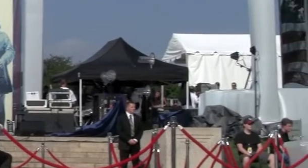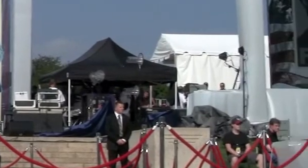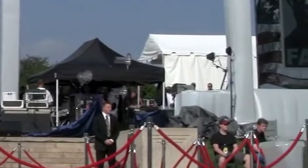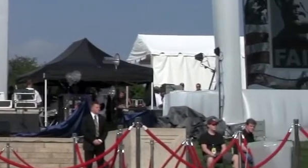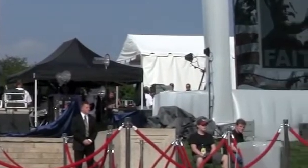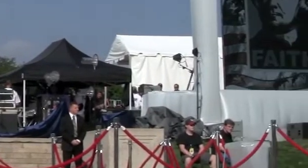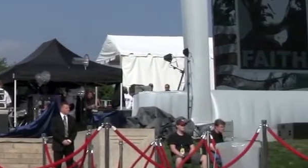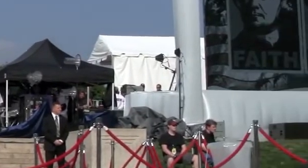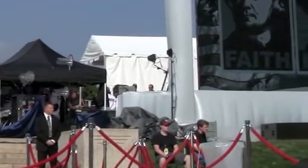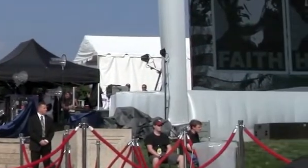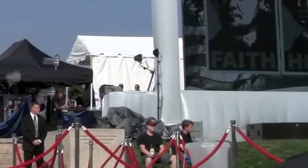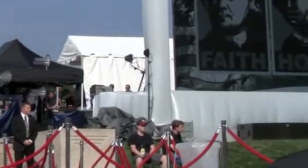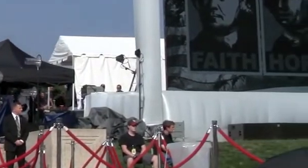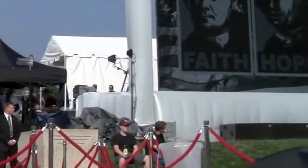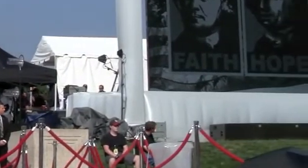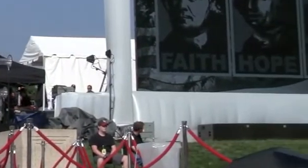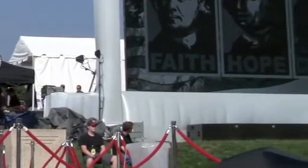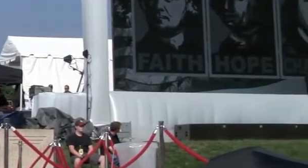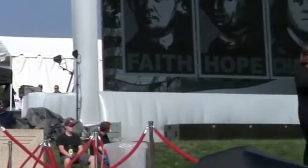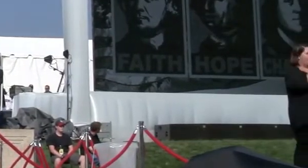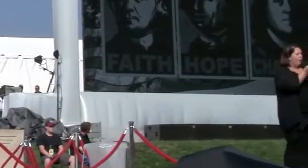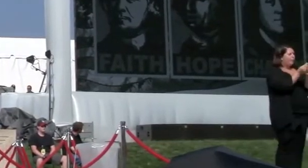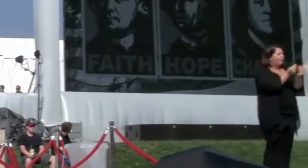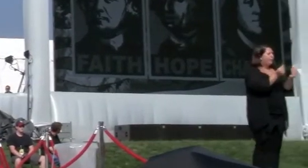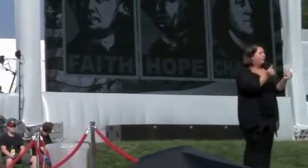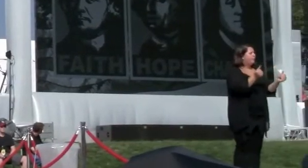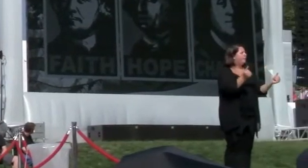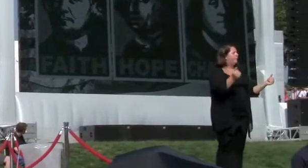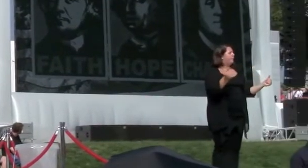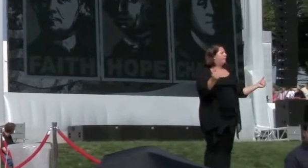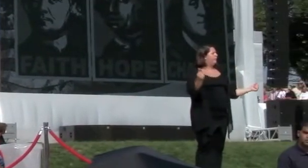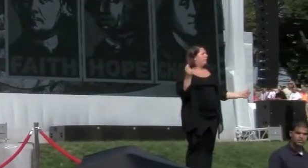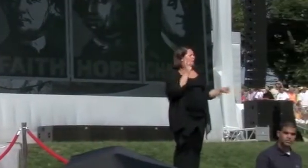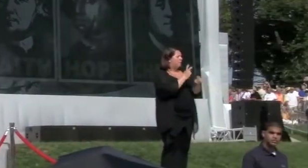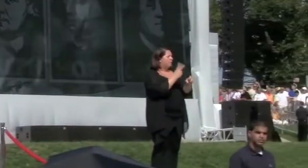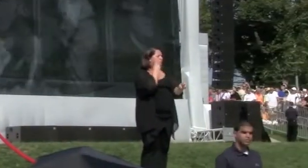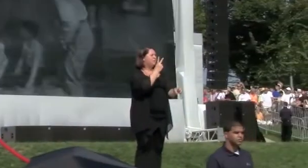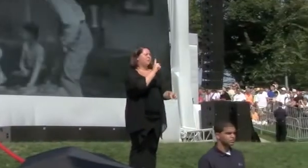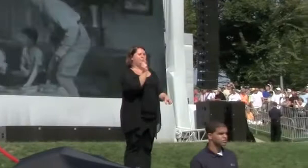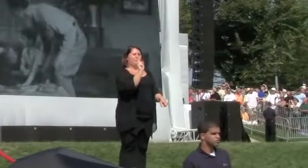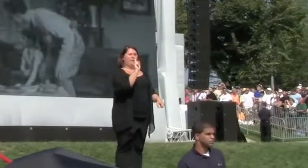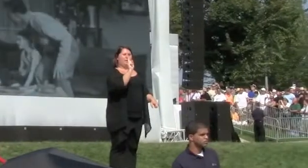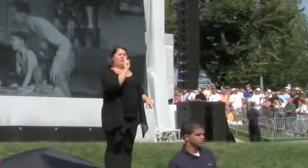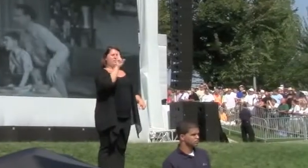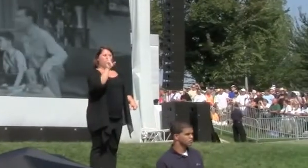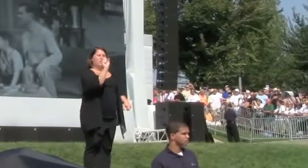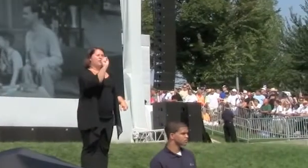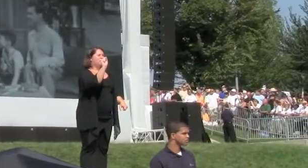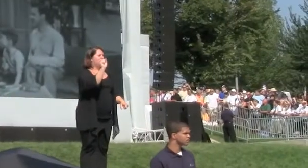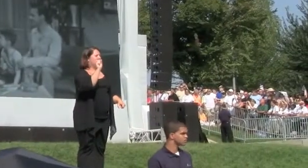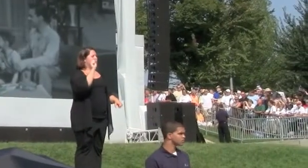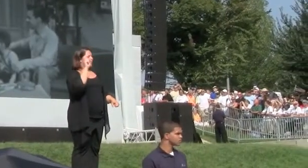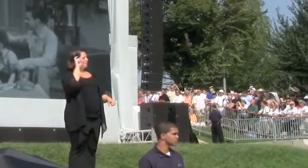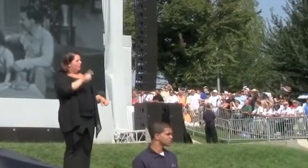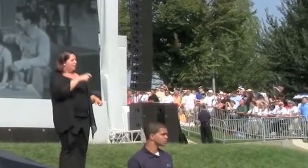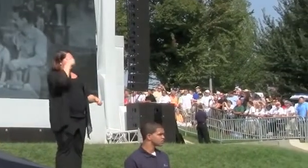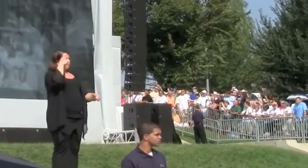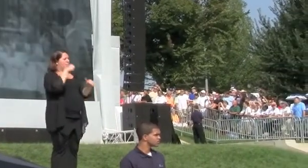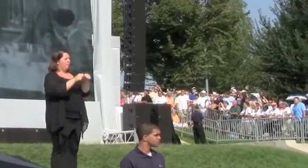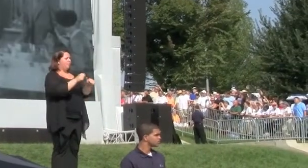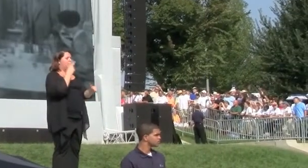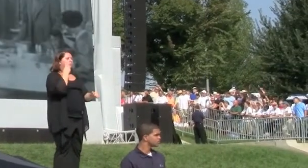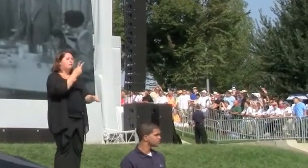nation are growing dim in the garish light of America today. We simply must remember who